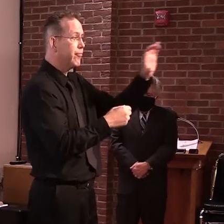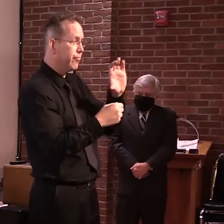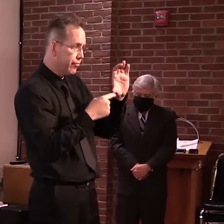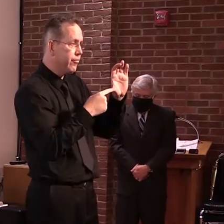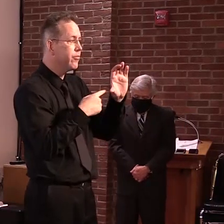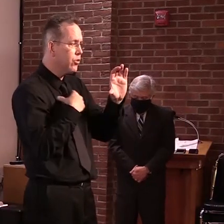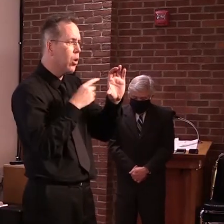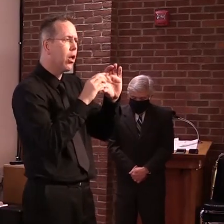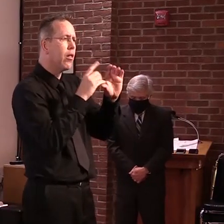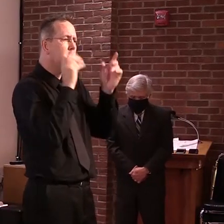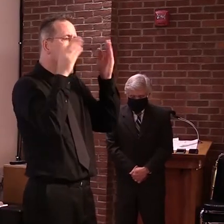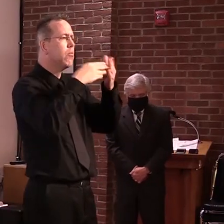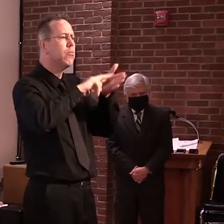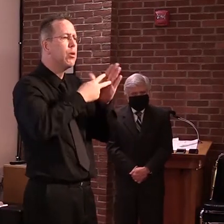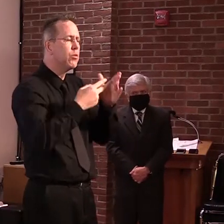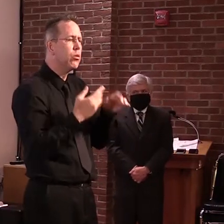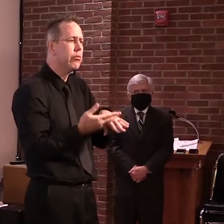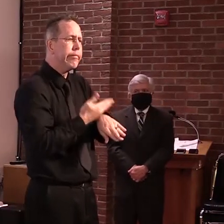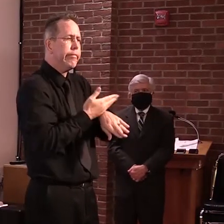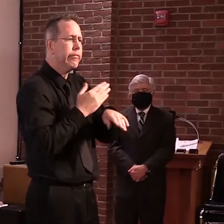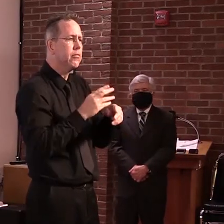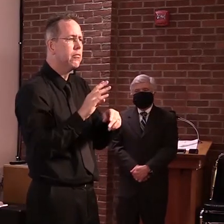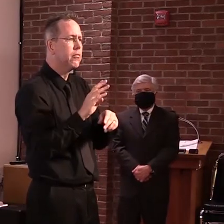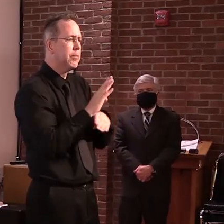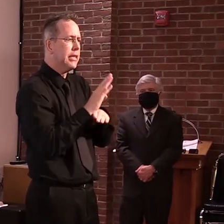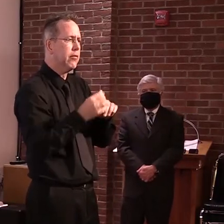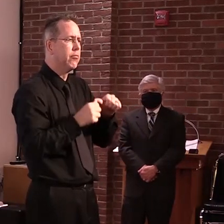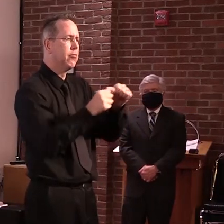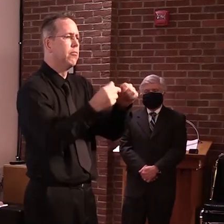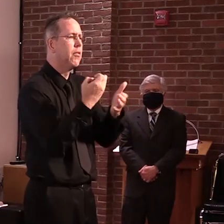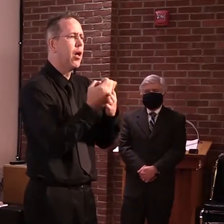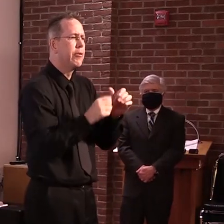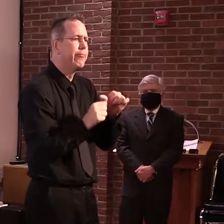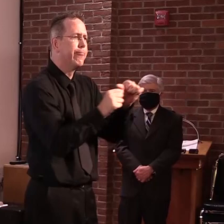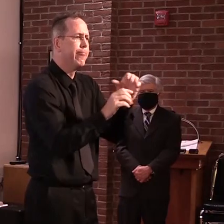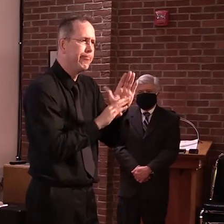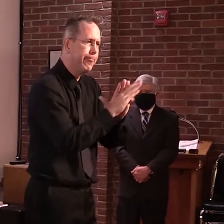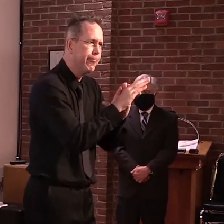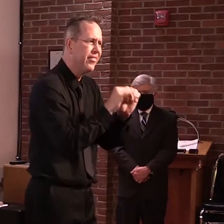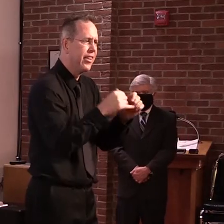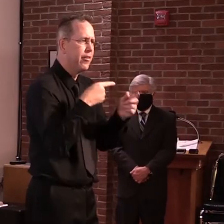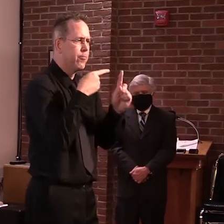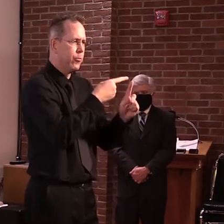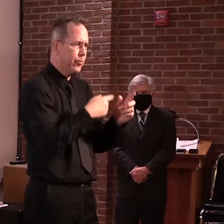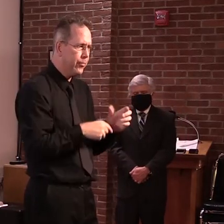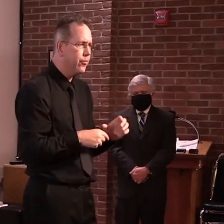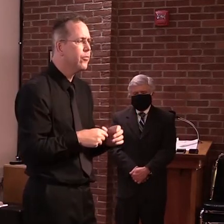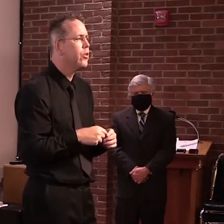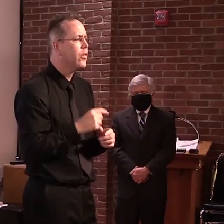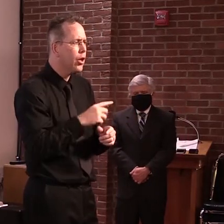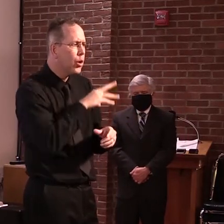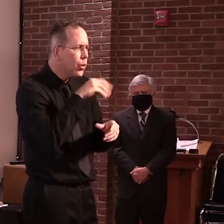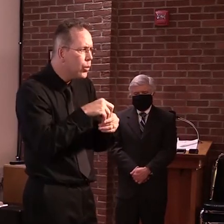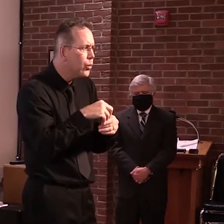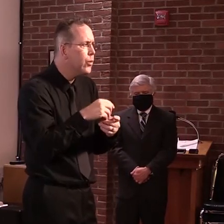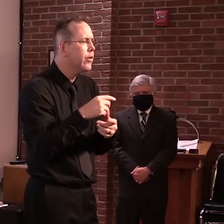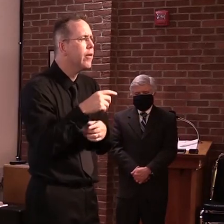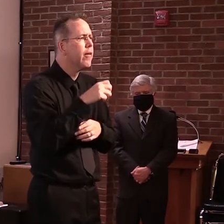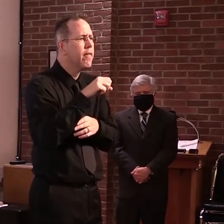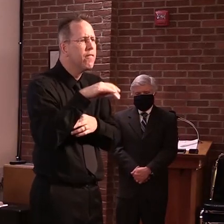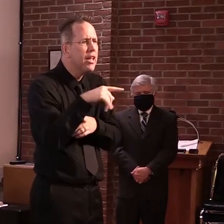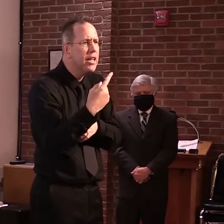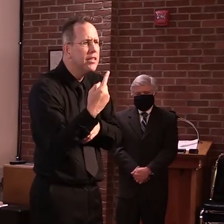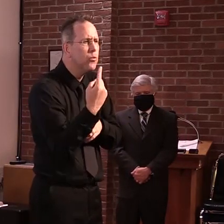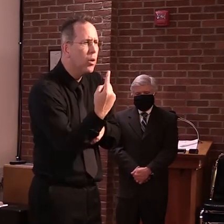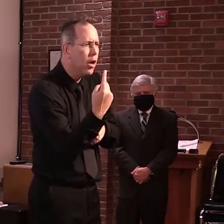package that we talked about, as well as the, you know, first phase and second phase. So that was a $400 million